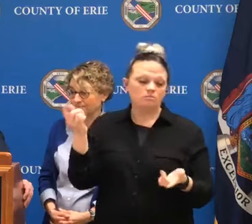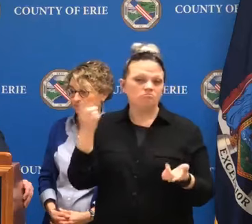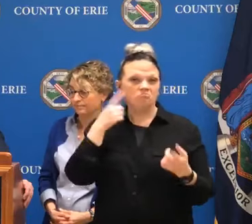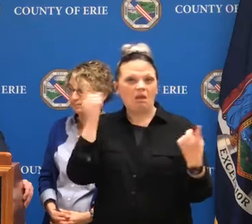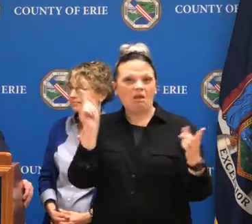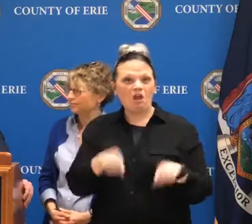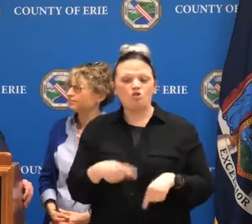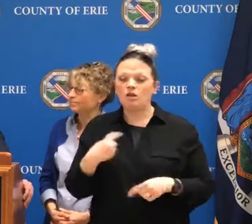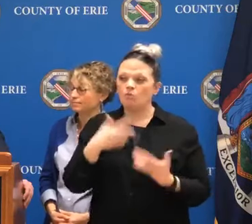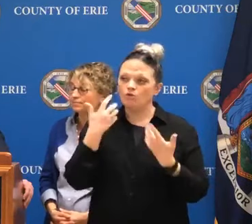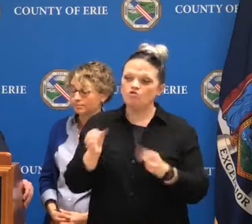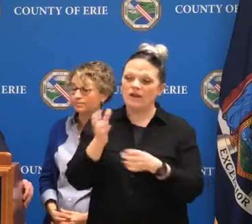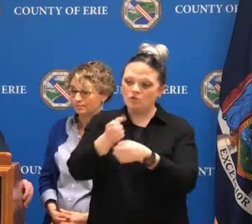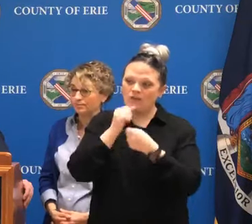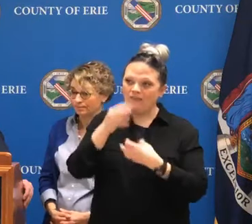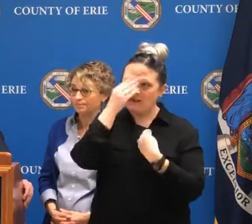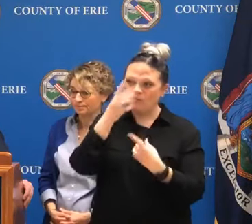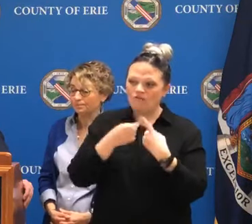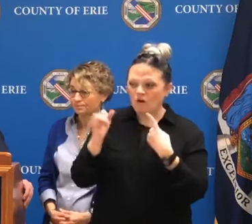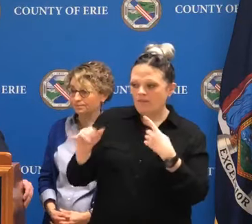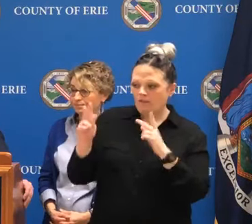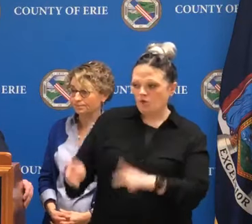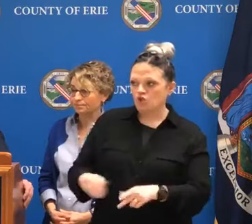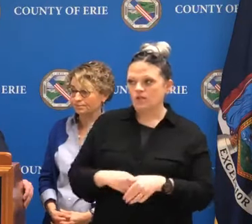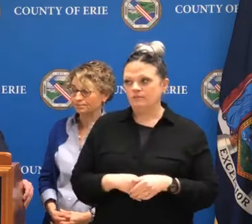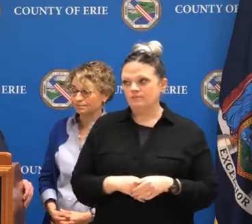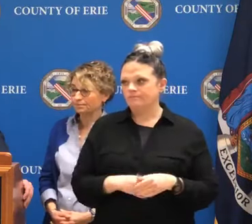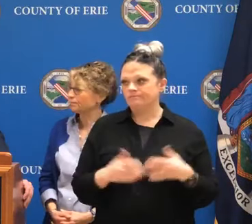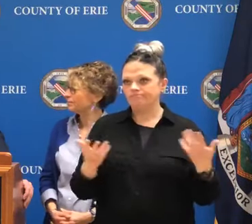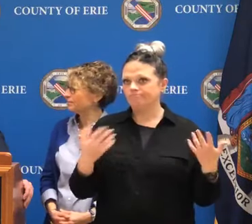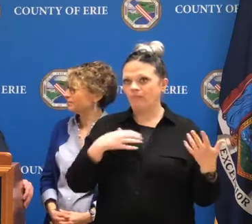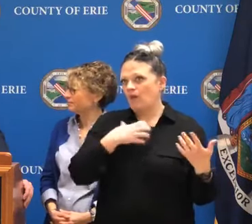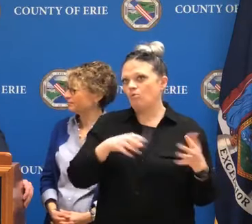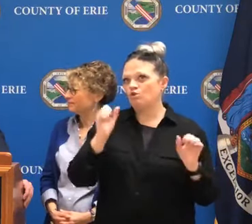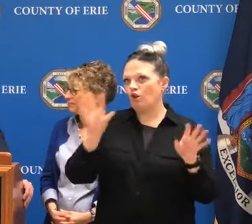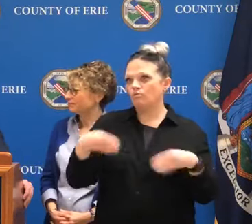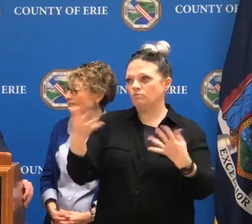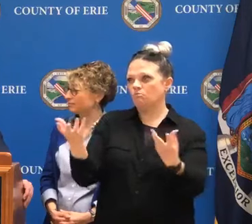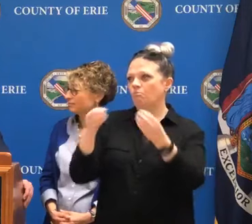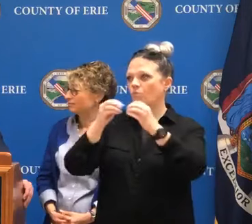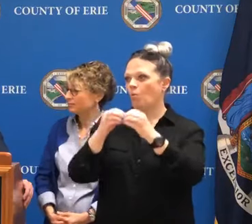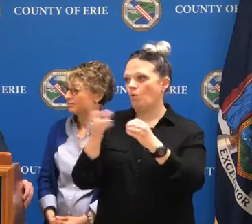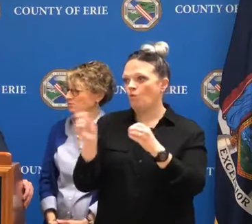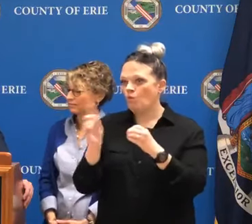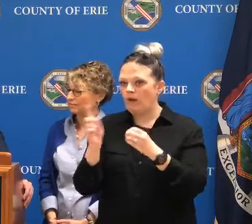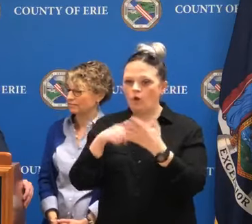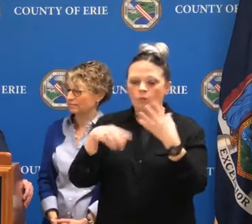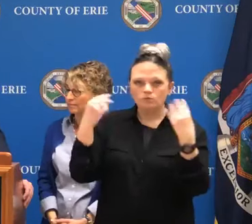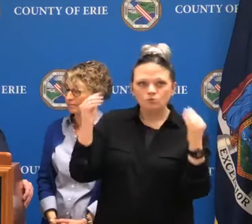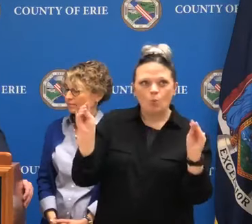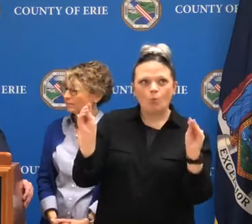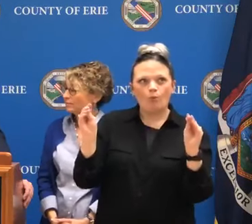agree. We're trying to get that information from the individual. I wish I could provide more information on where they were, what